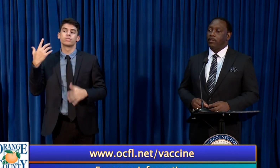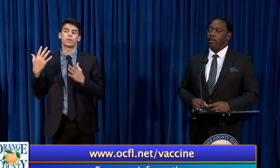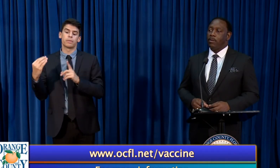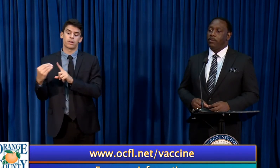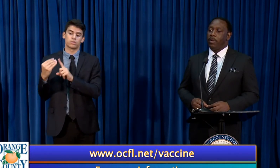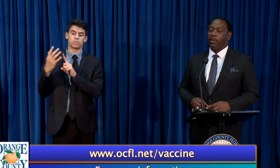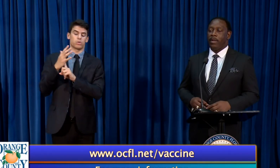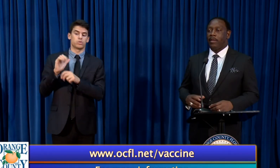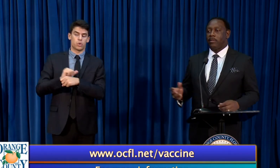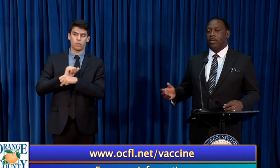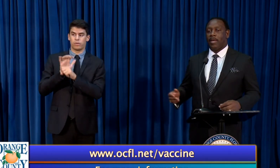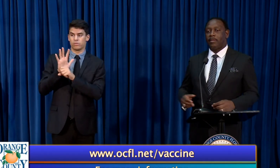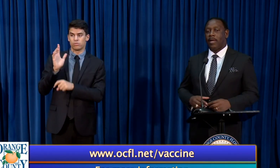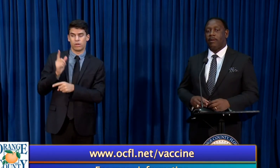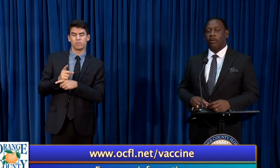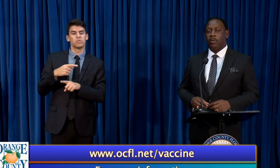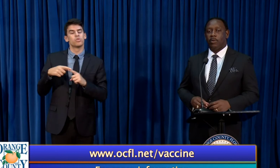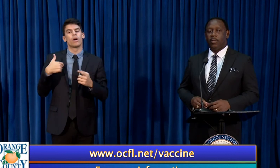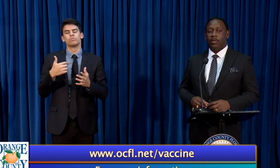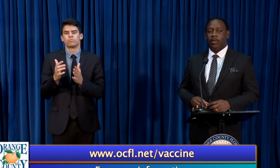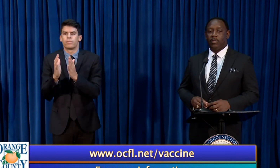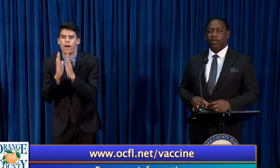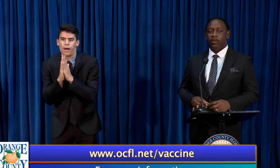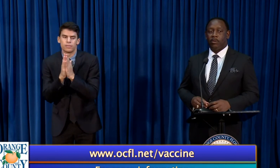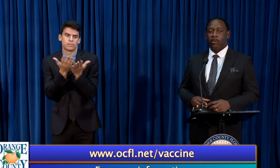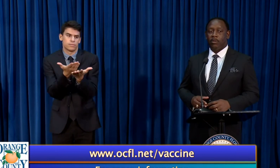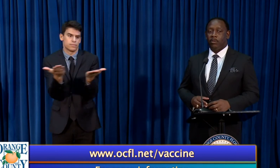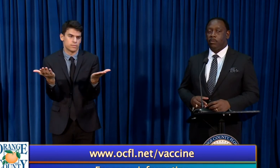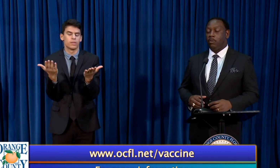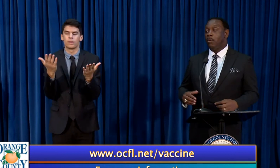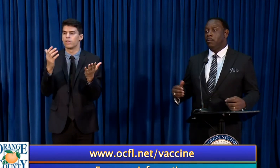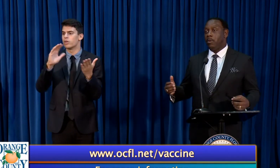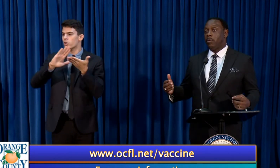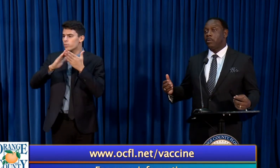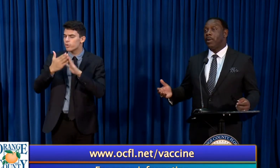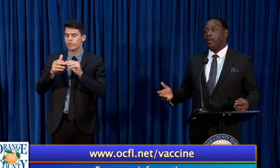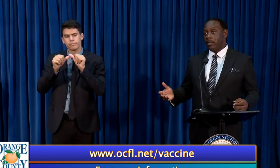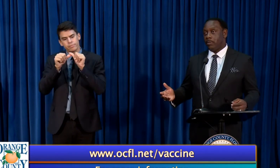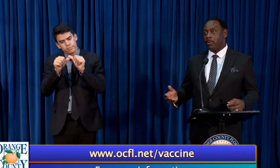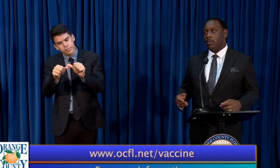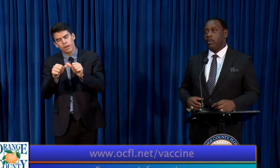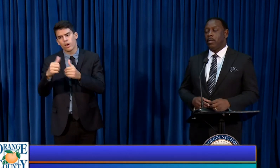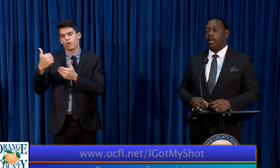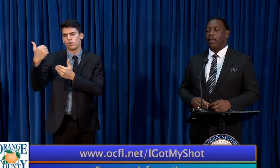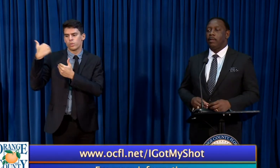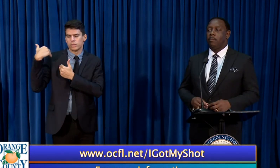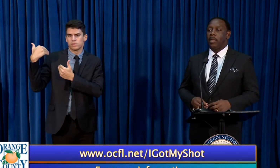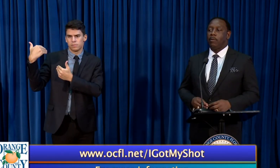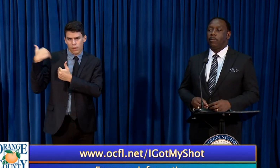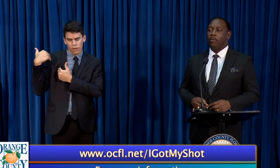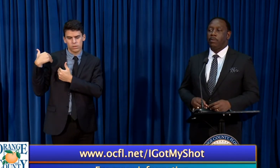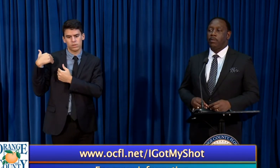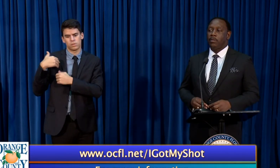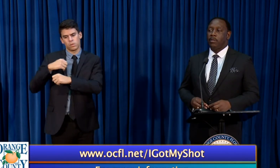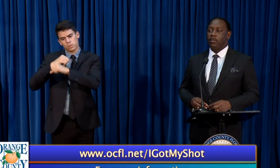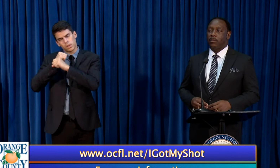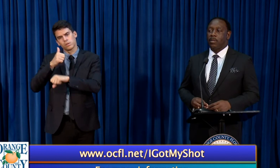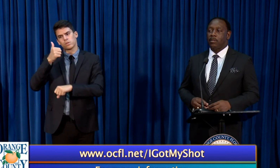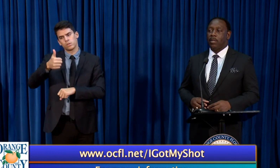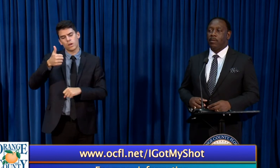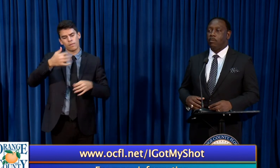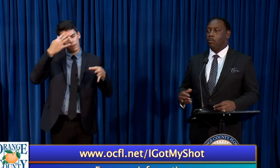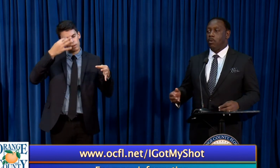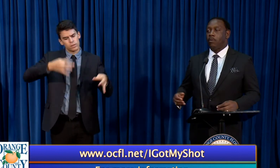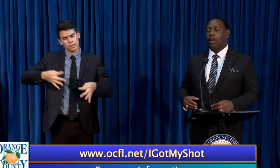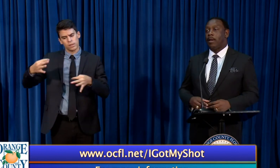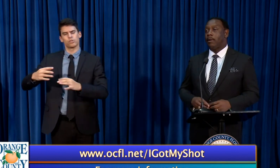And so I just ask our community to continue to be responsible and make appropriate decisions as